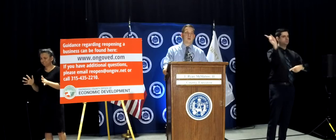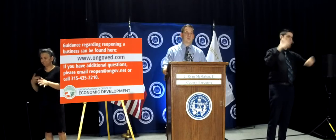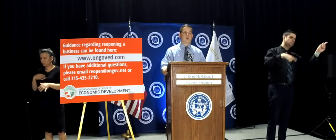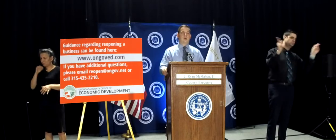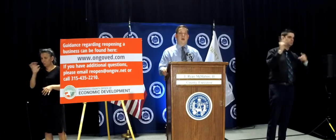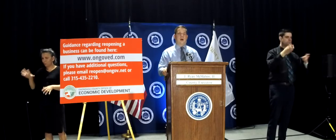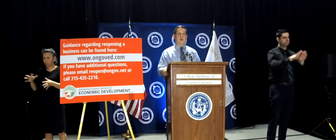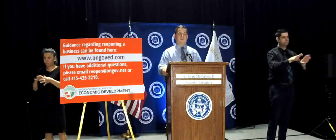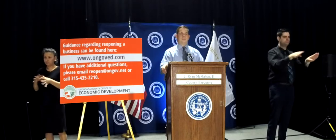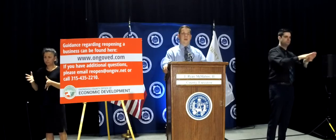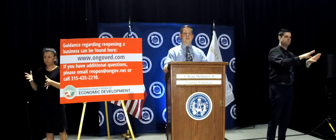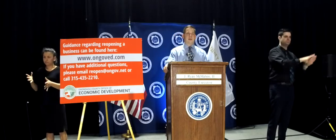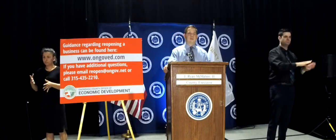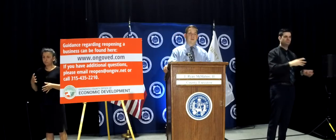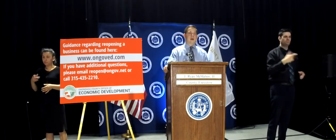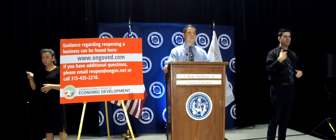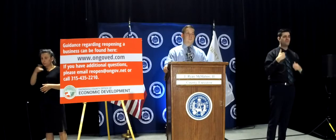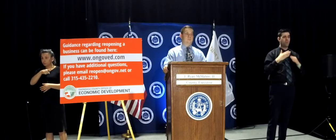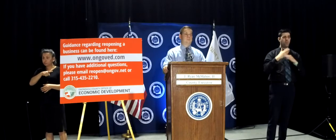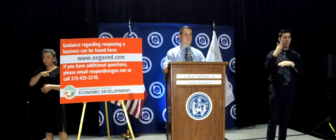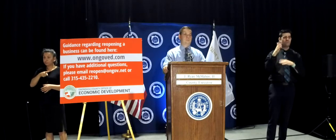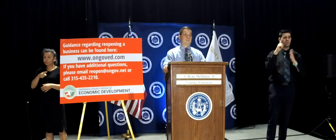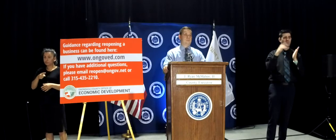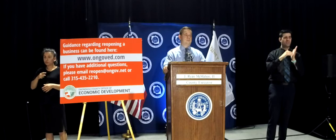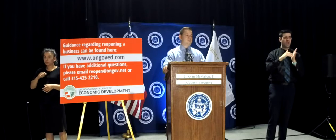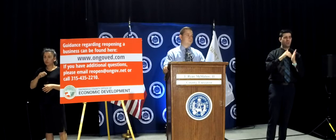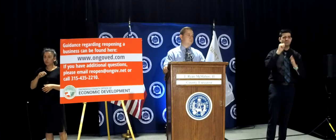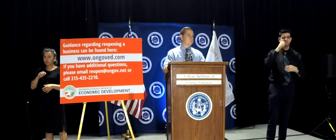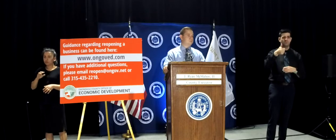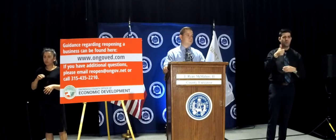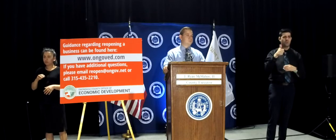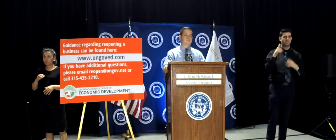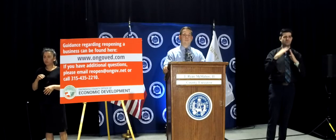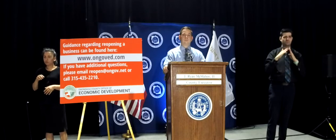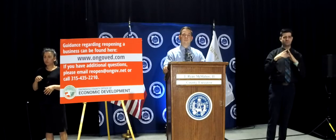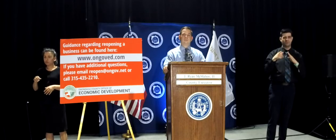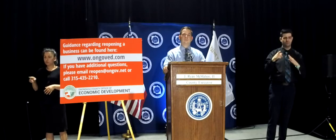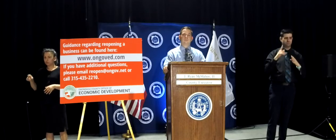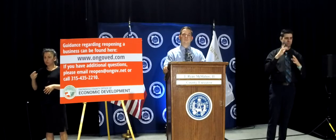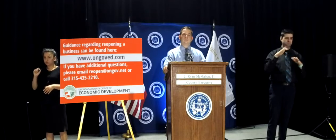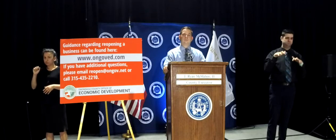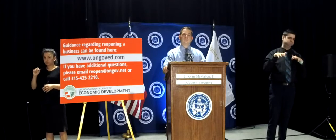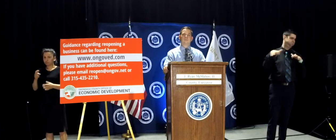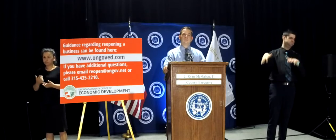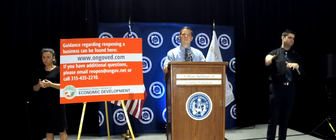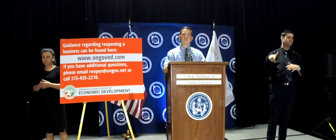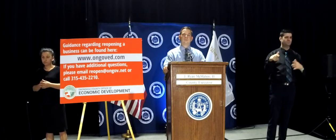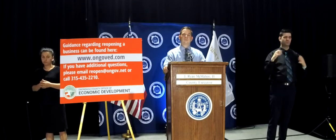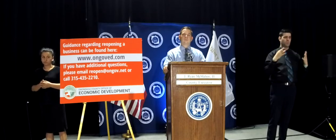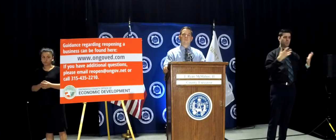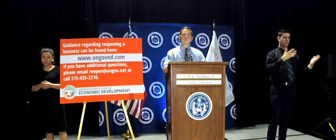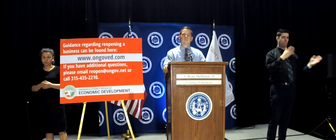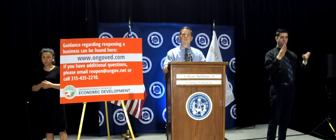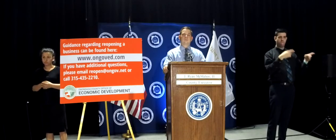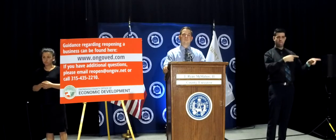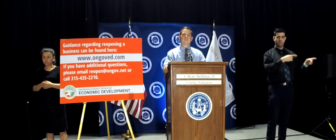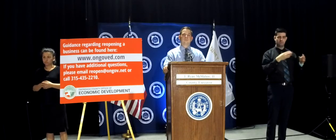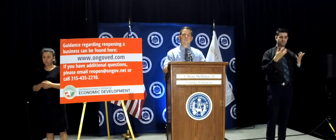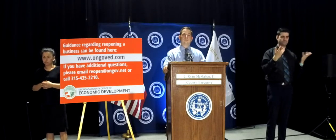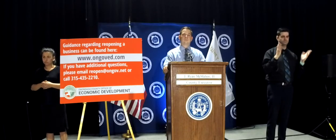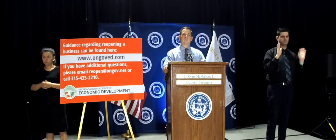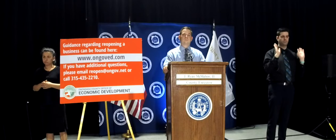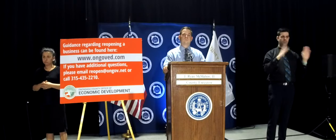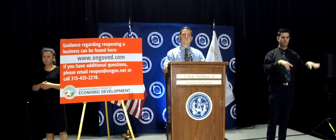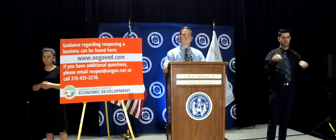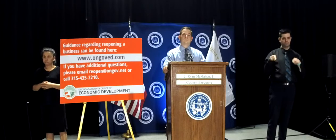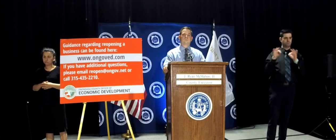downtown. So that's the answer to that. I know that there are plans in place for this weekend. Any